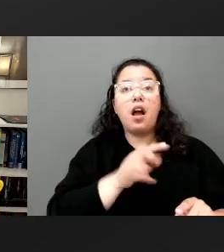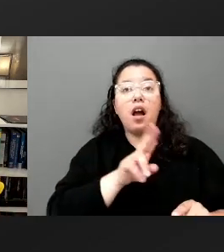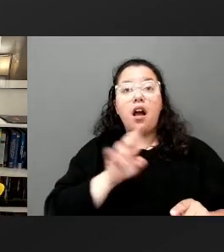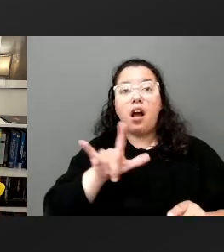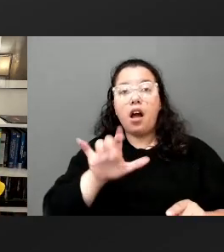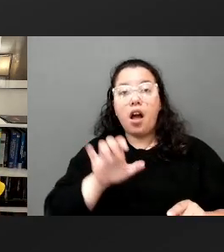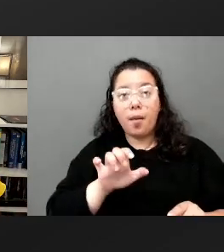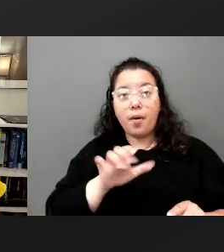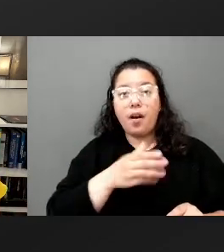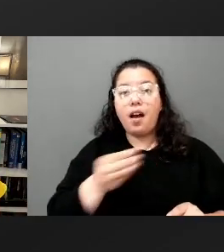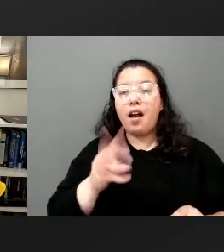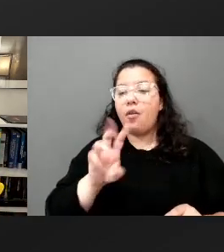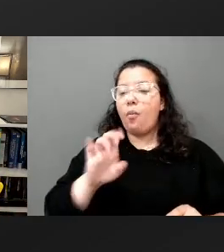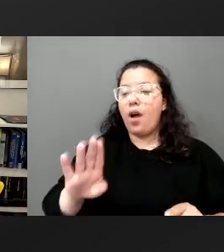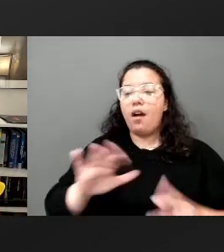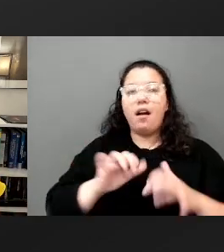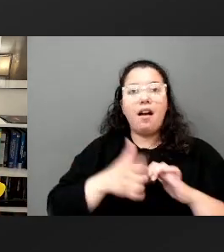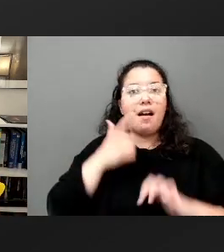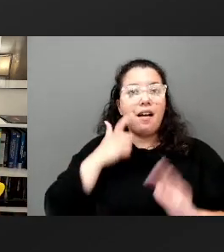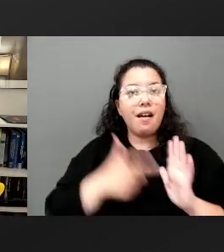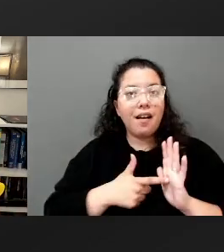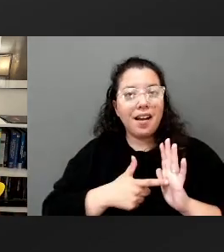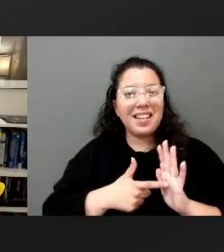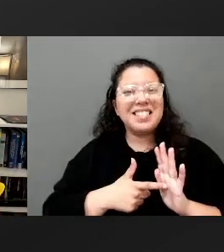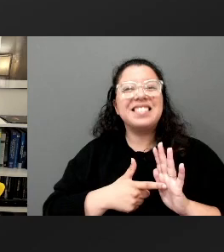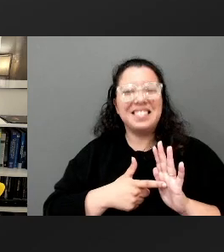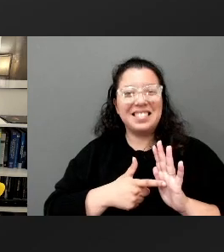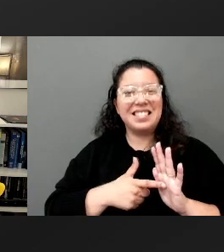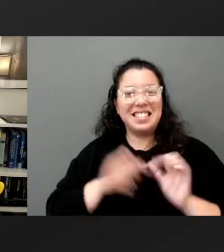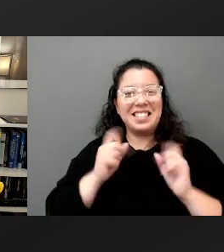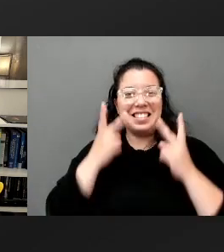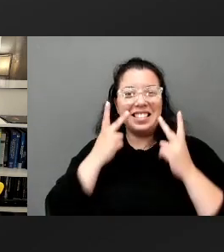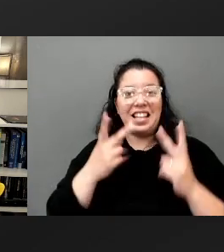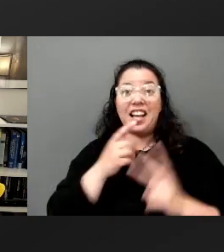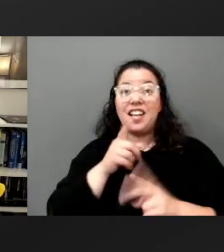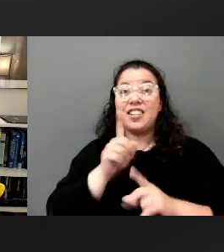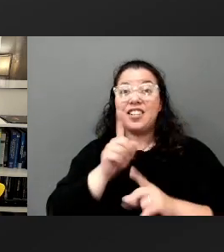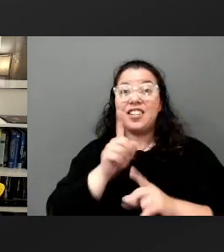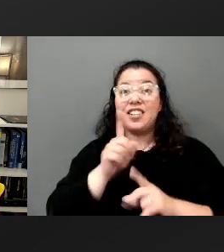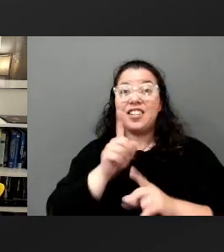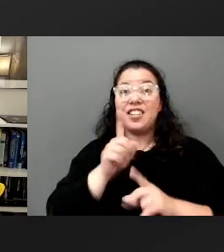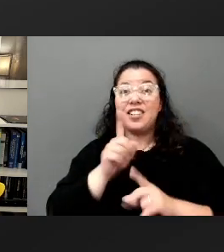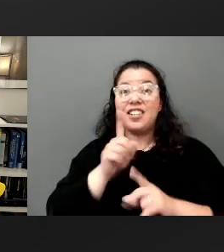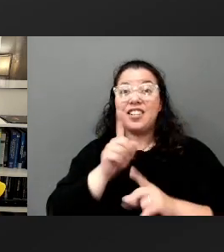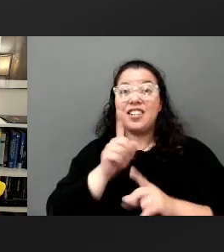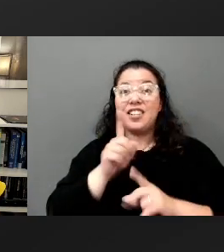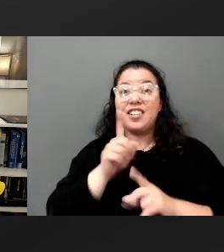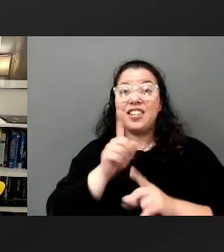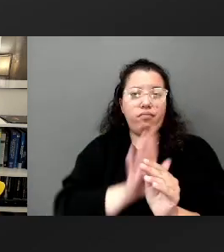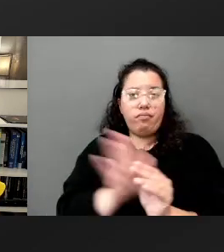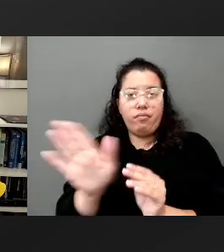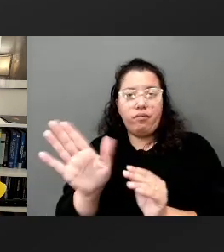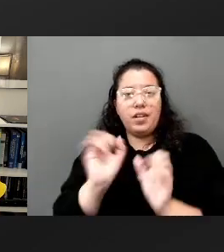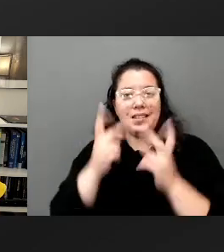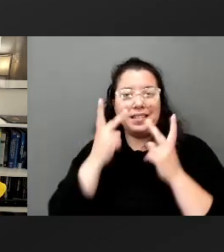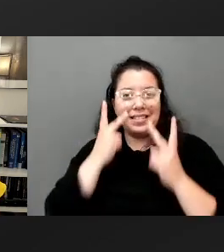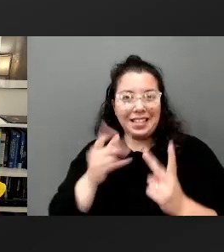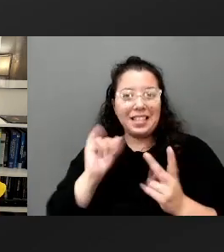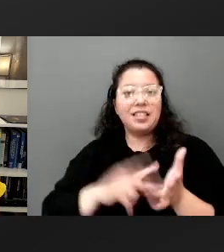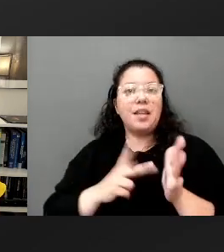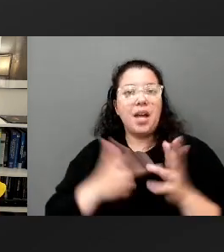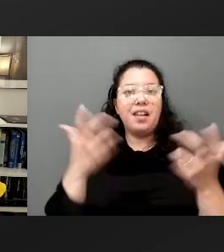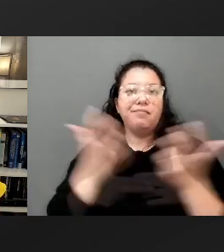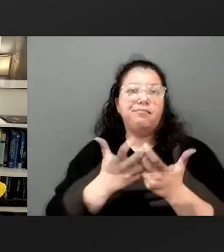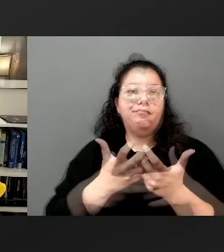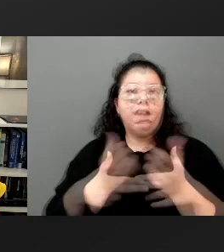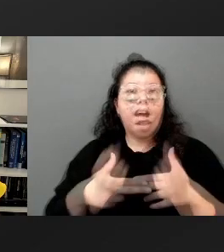image based on these spikes that you see in the images. Thank you, Klaus, for the explanation. All right, so we're going to move on to our